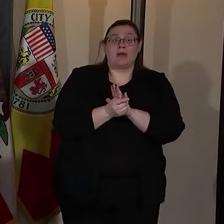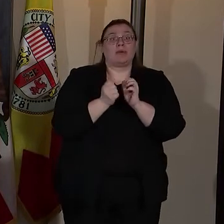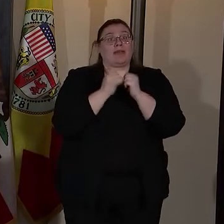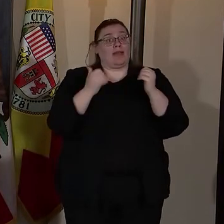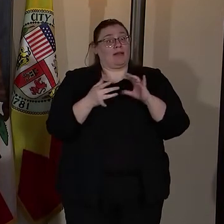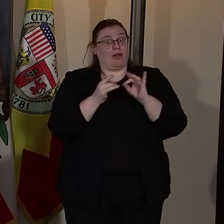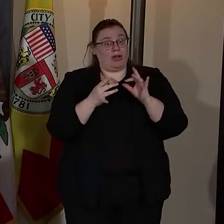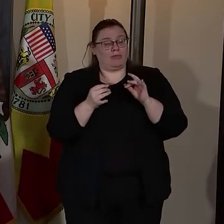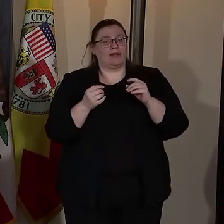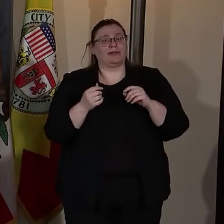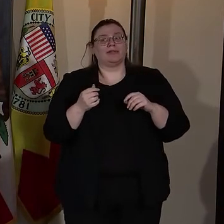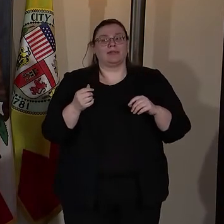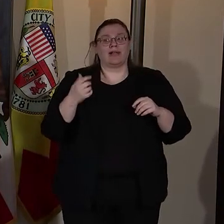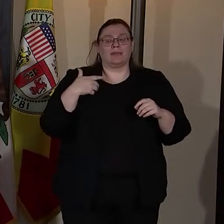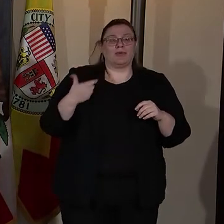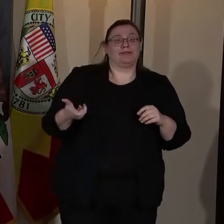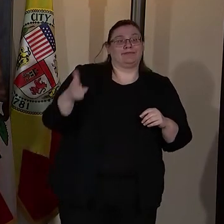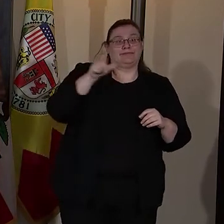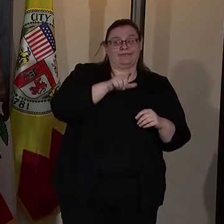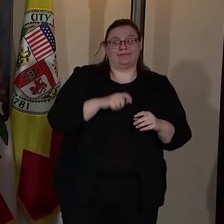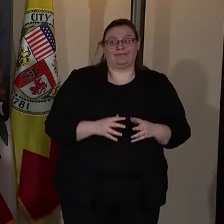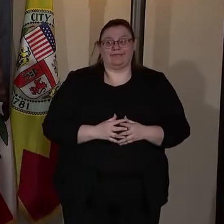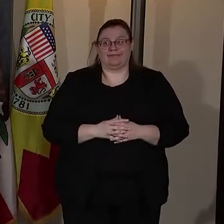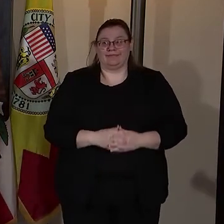So with that I'm going to spray the microphone and hand it over to her.